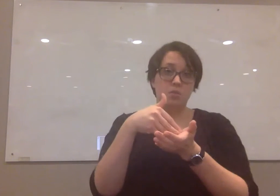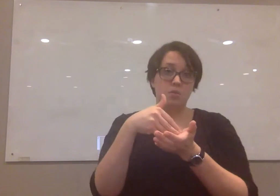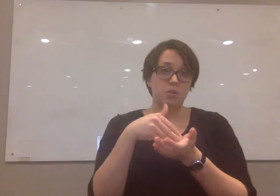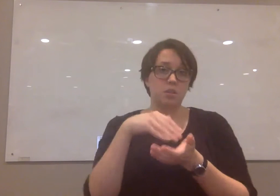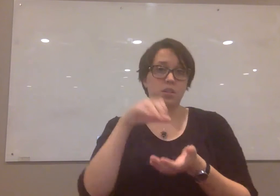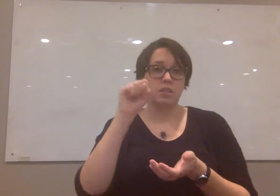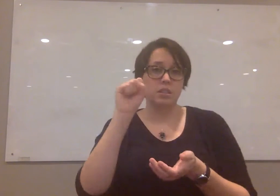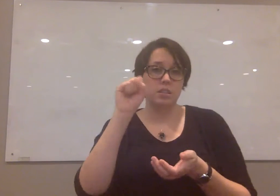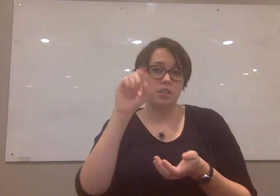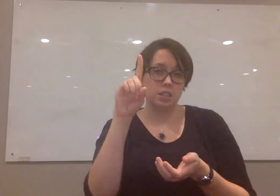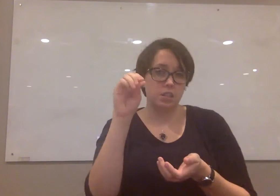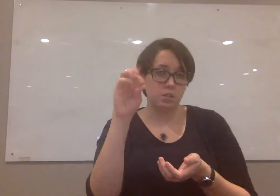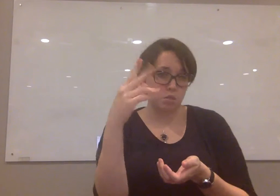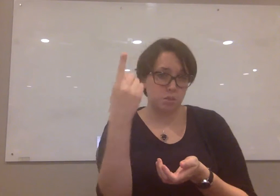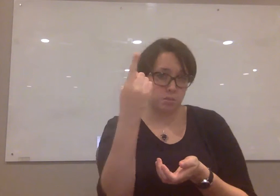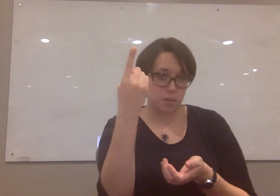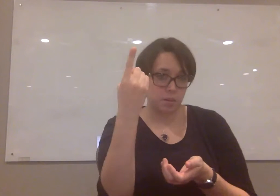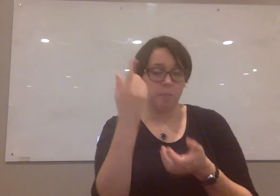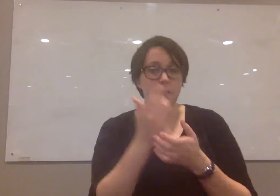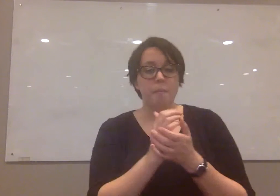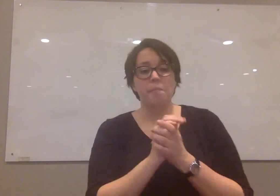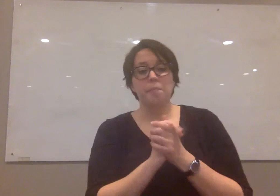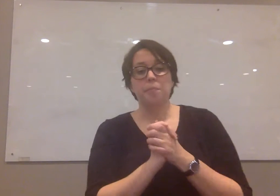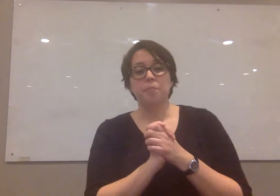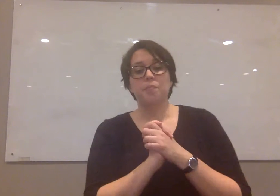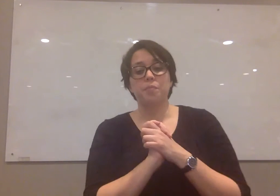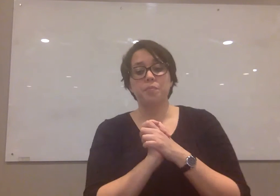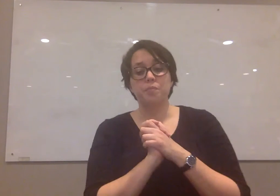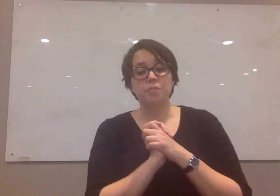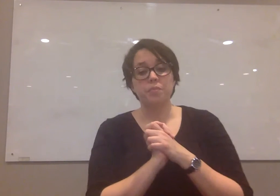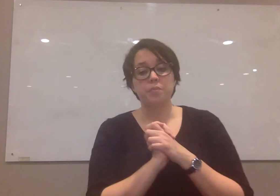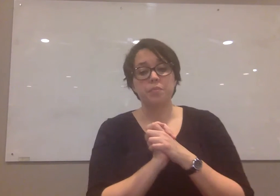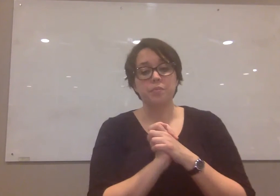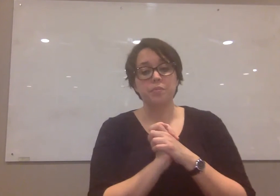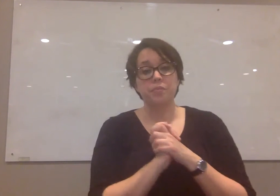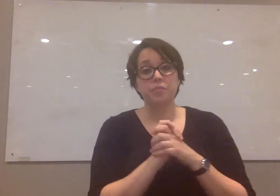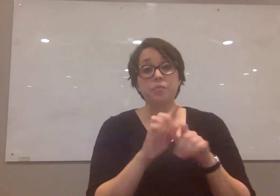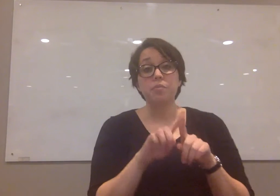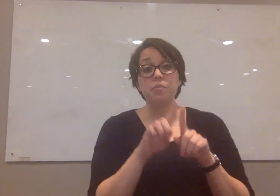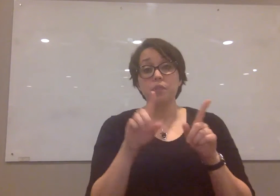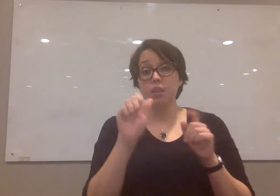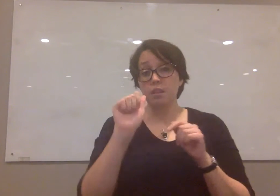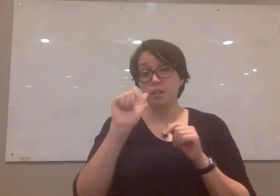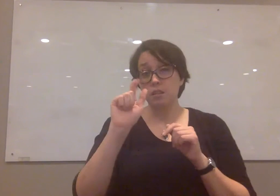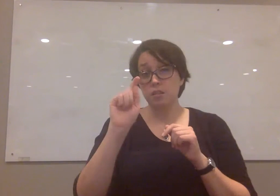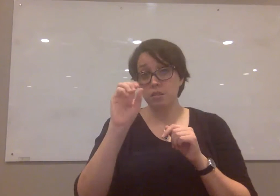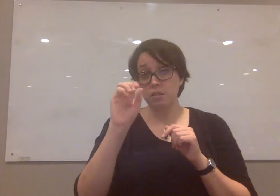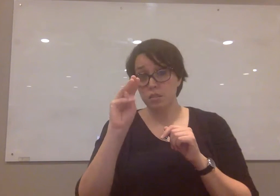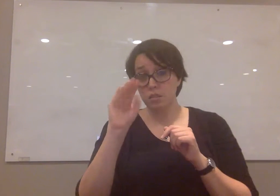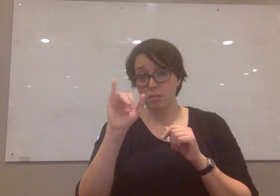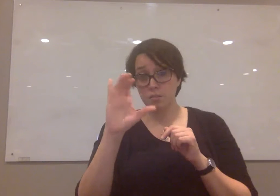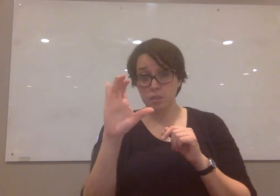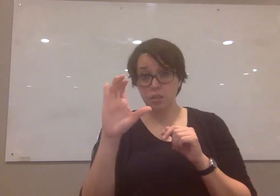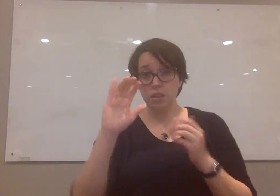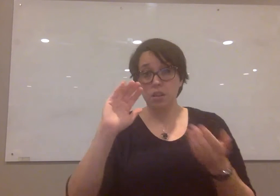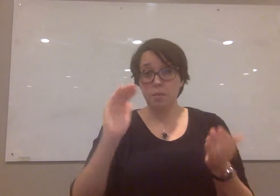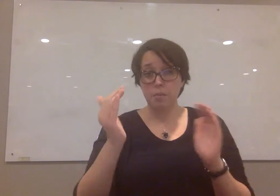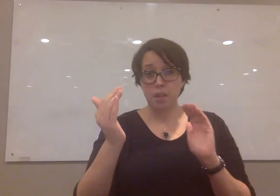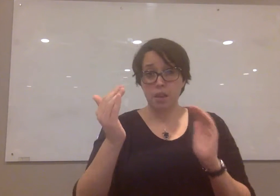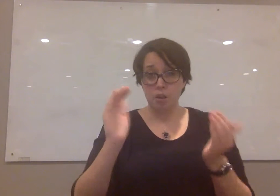SSD or something. So, okay. But a atomic compare and swap that forces